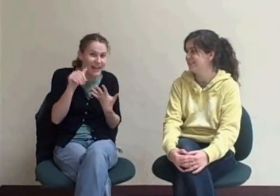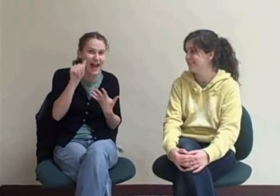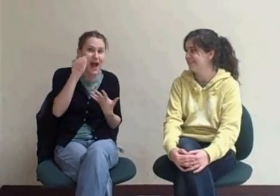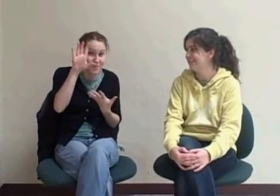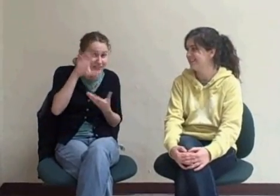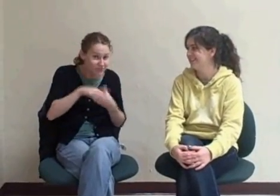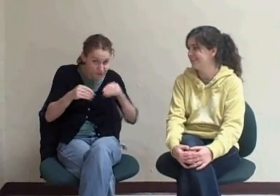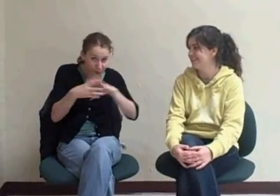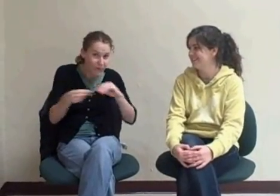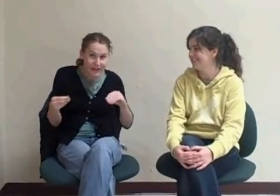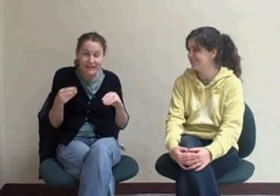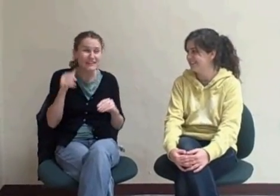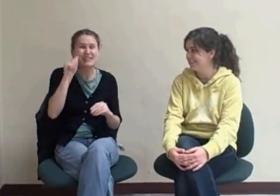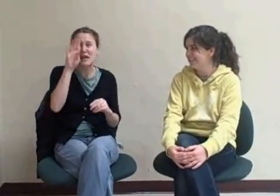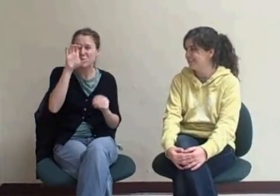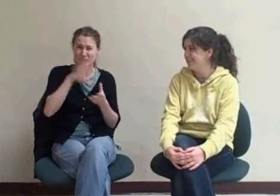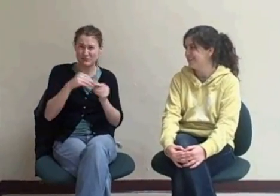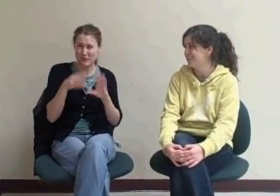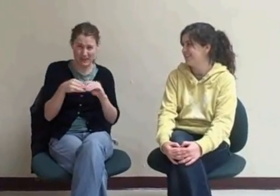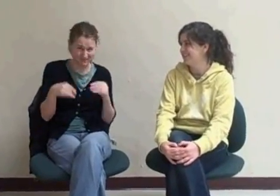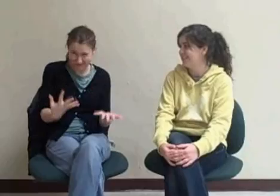now we are going to be doing an ABC story.